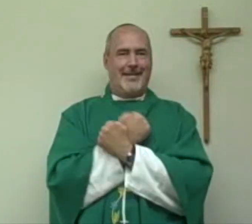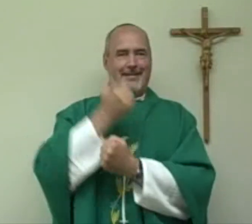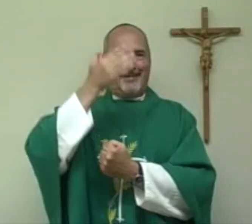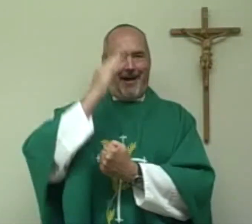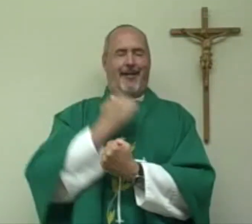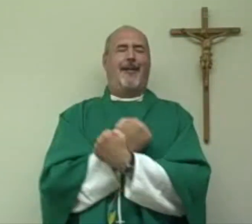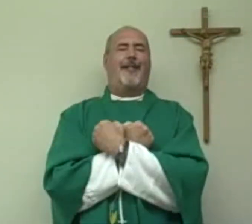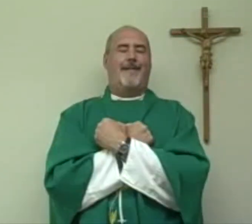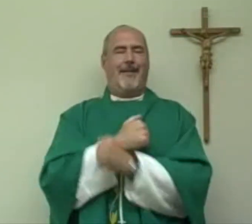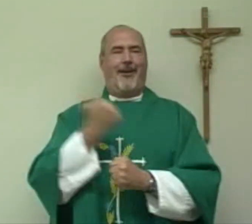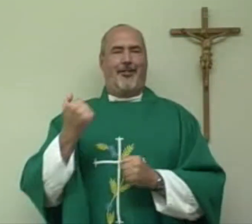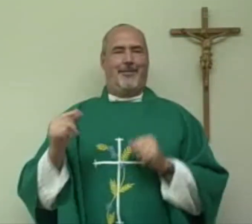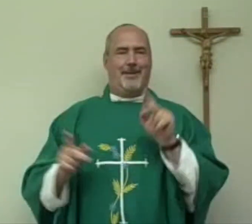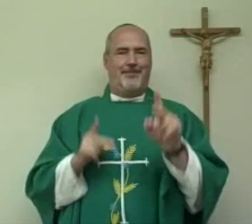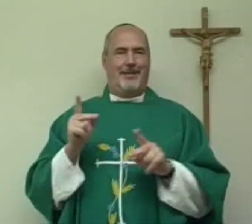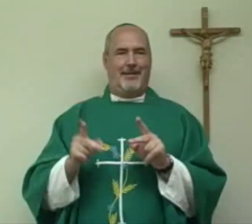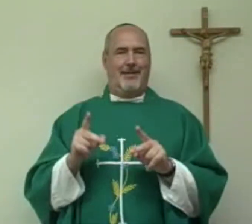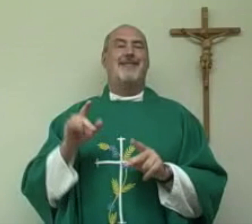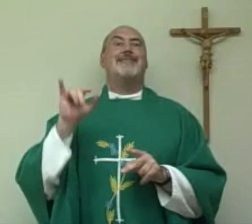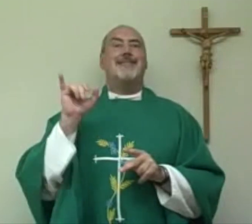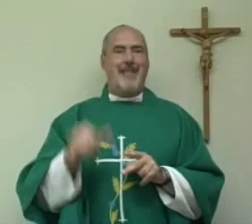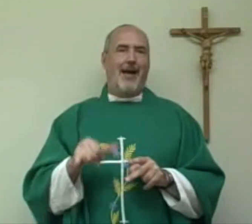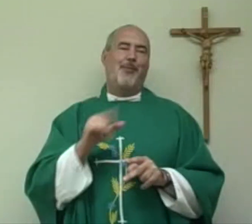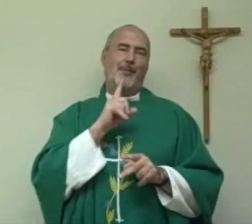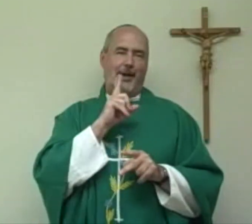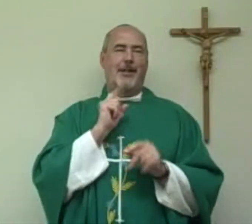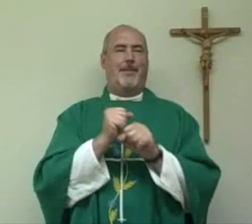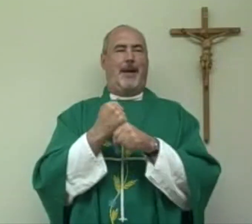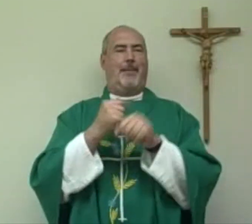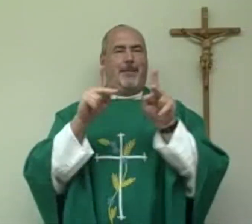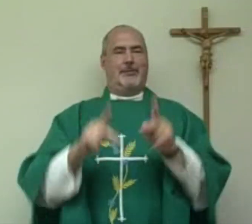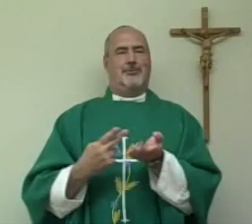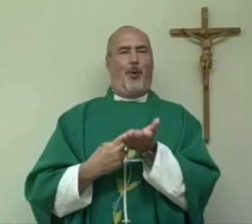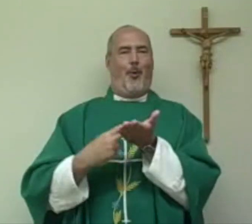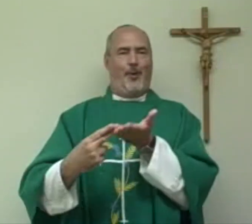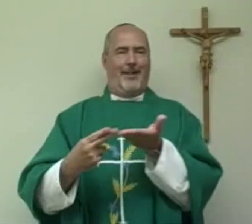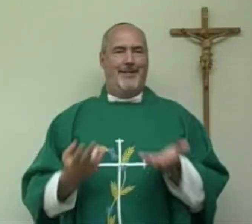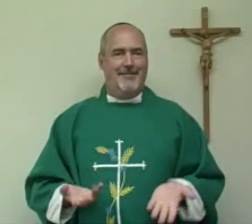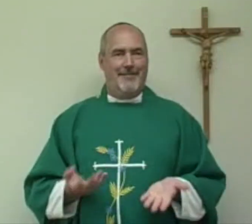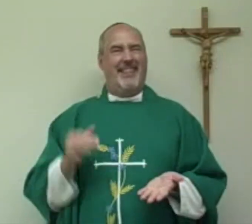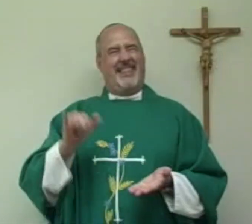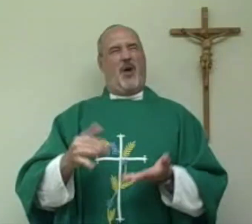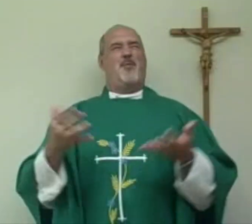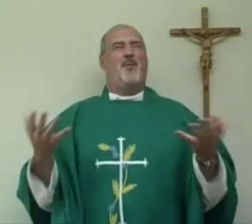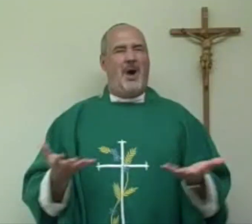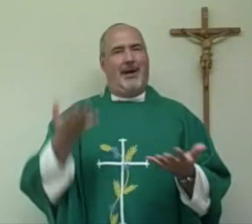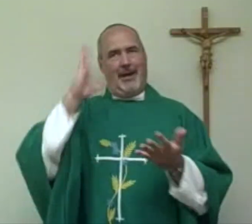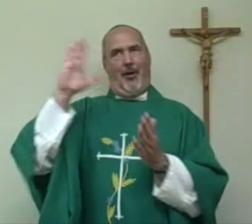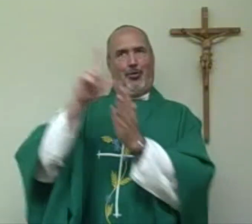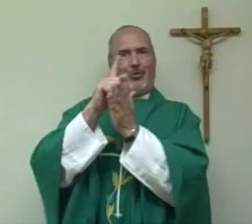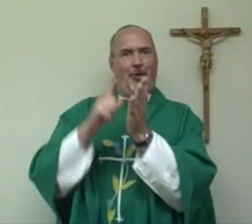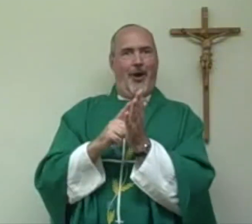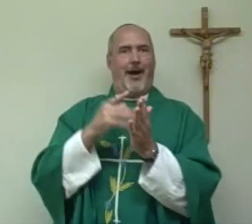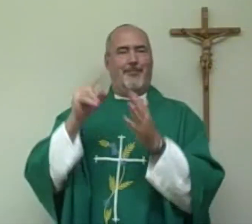most important is love God and love other people. And that's what makes a person